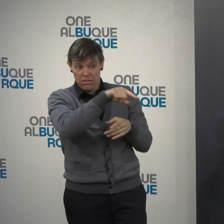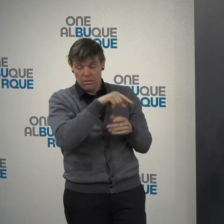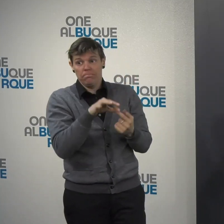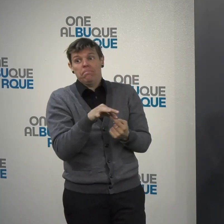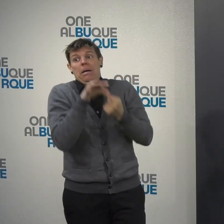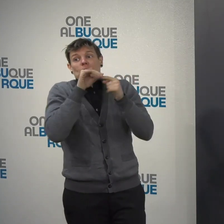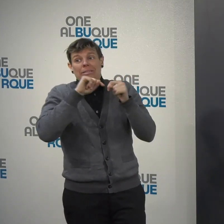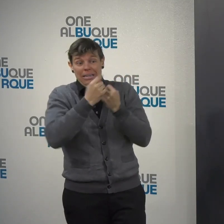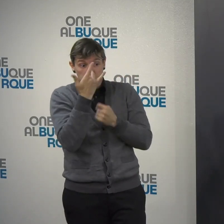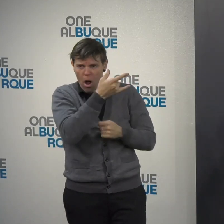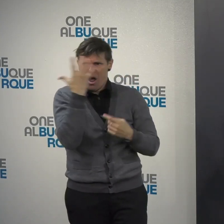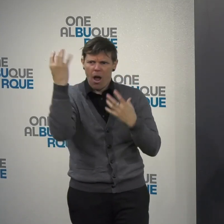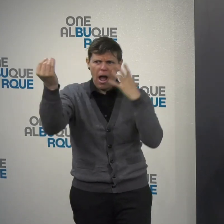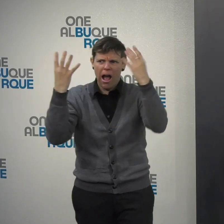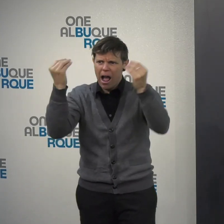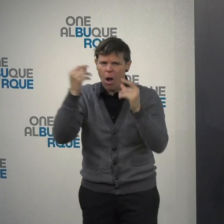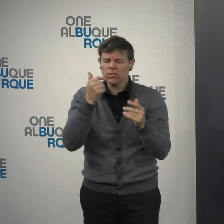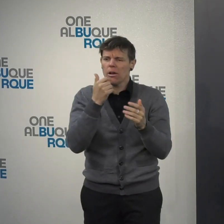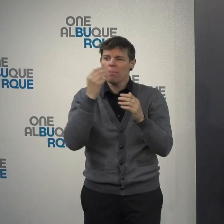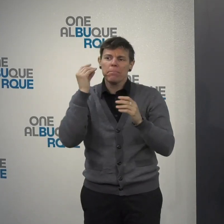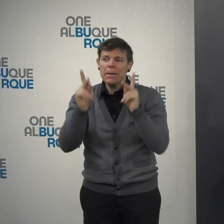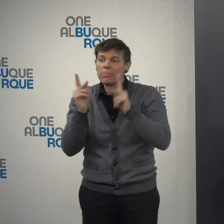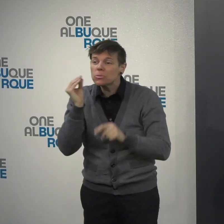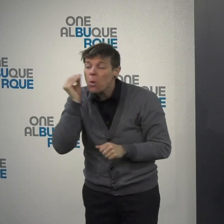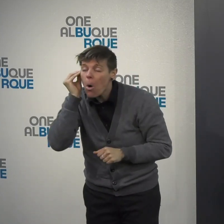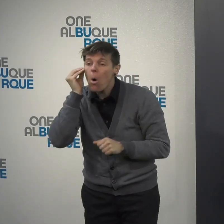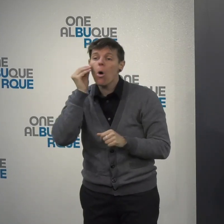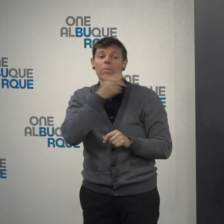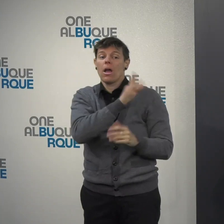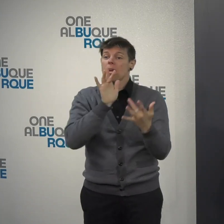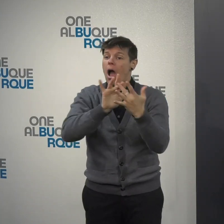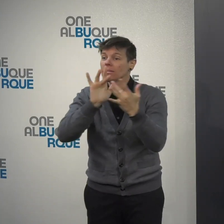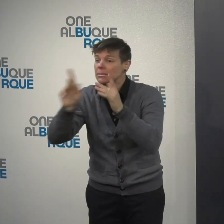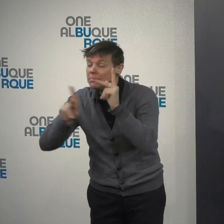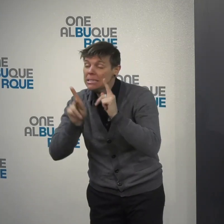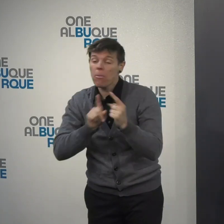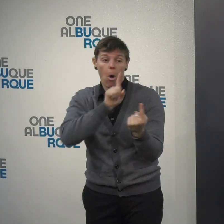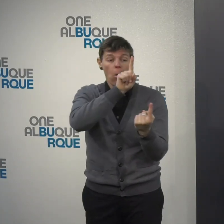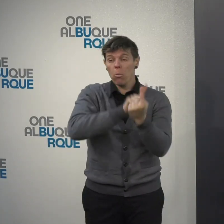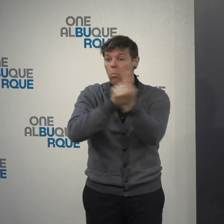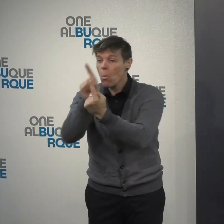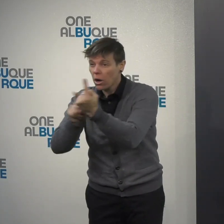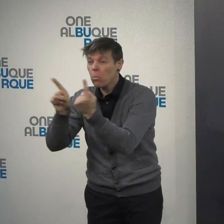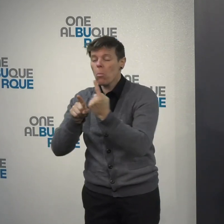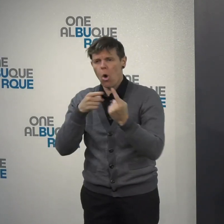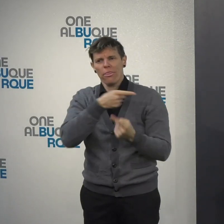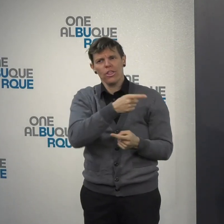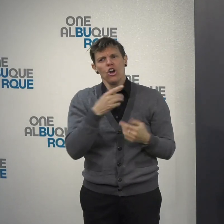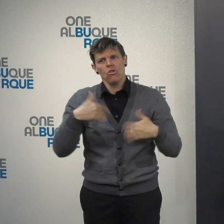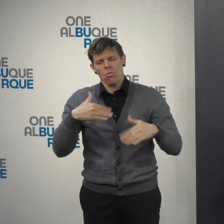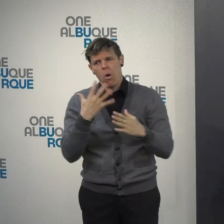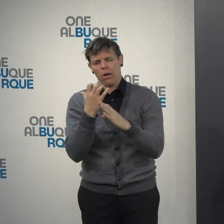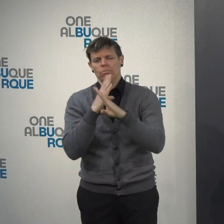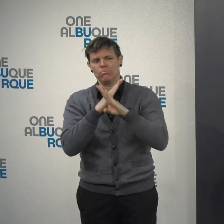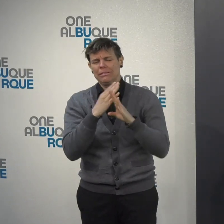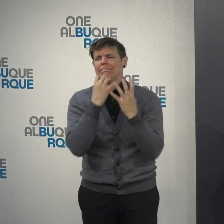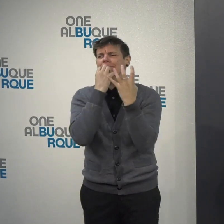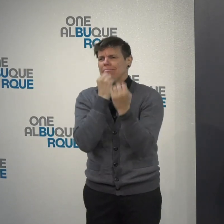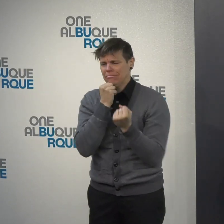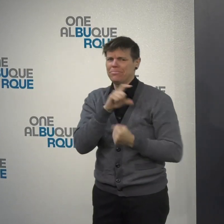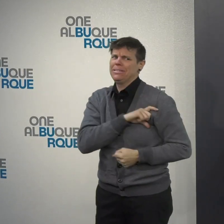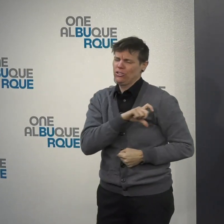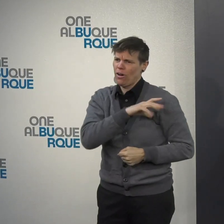definition, they are in the wake of corona right now, and so we're doing the best we can to protect them. So with more on